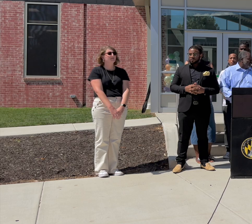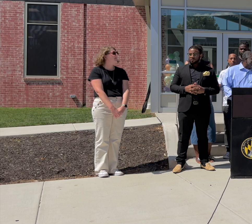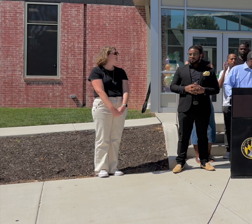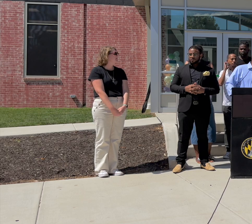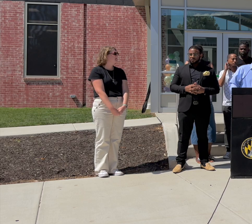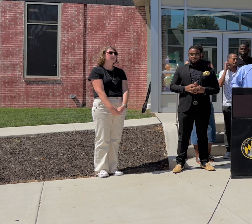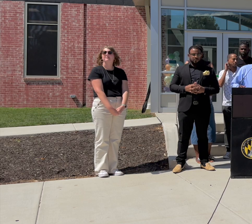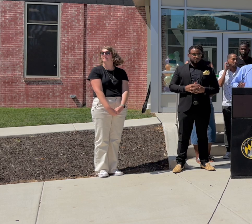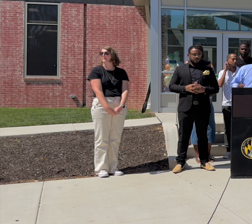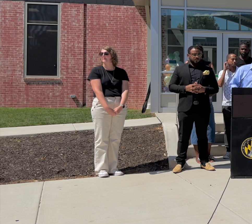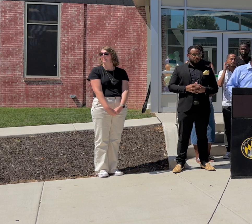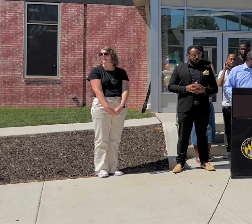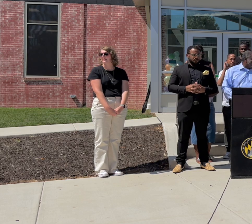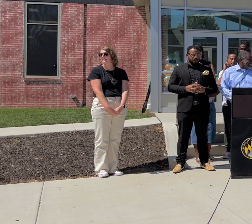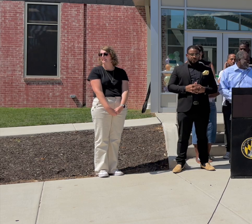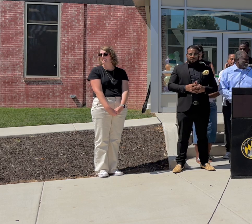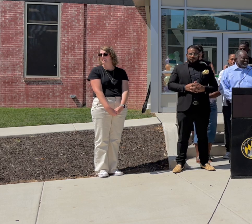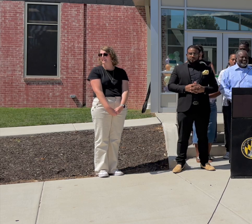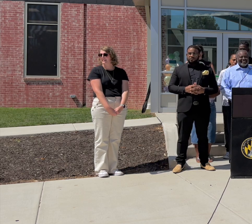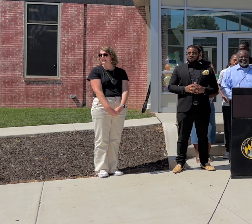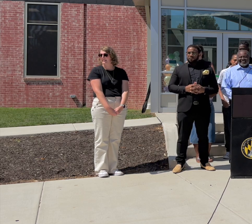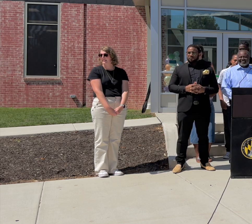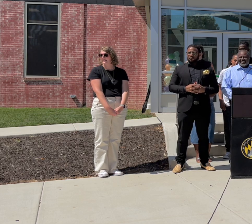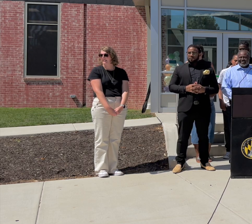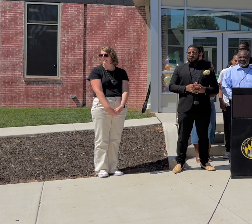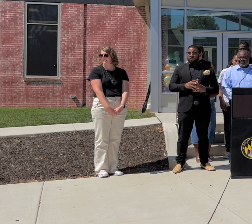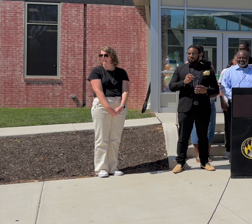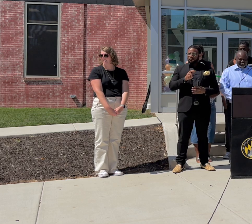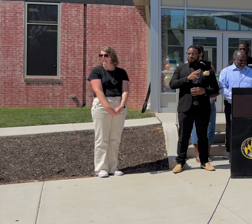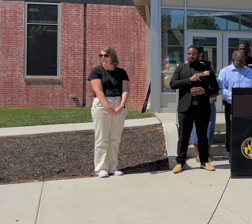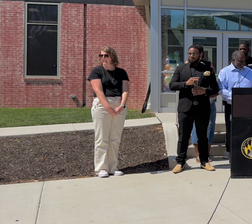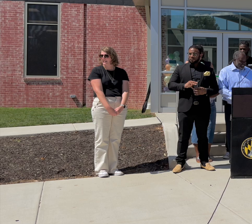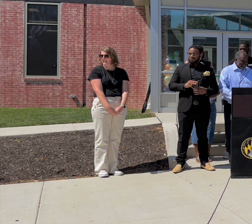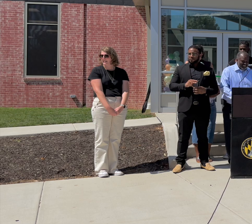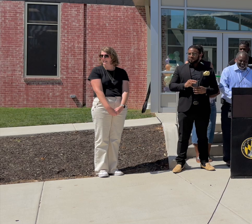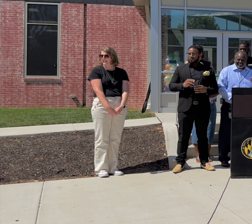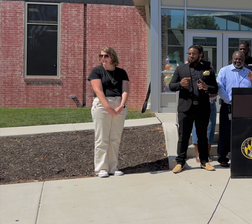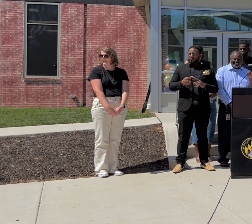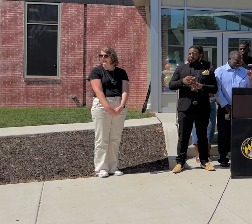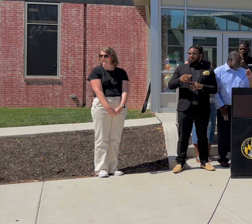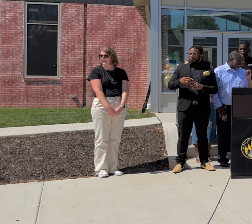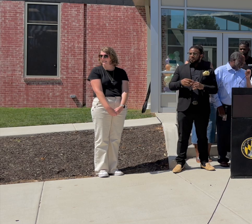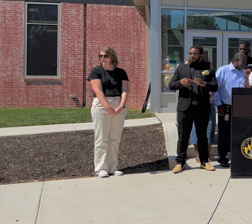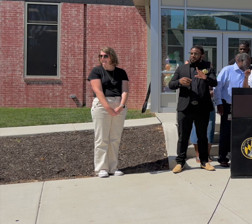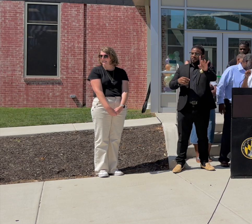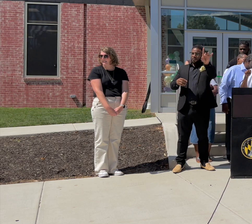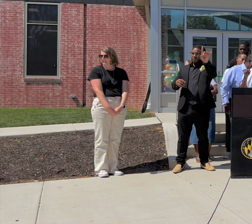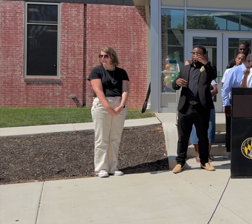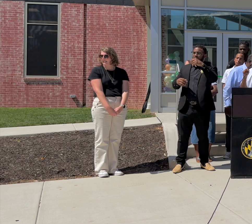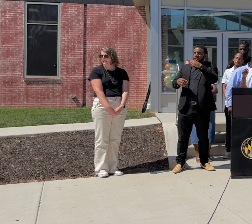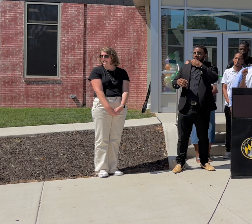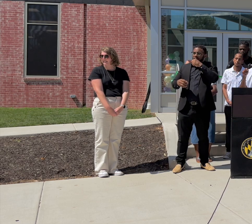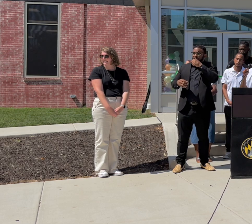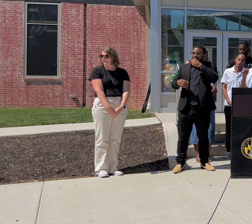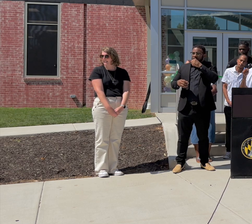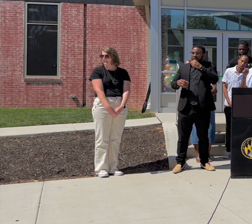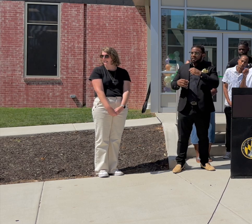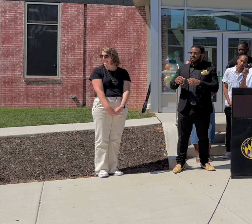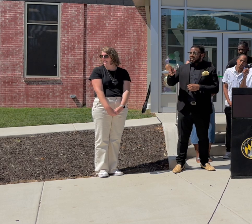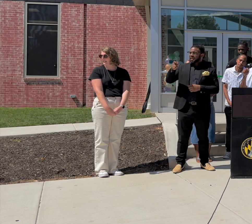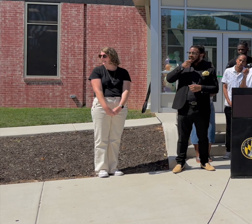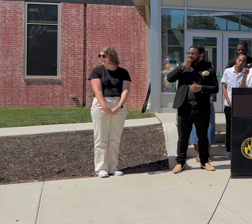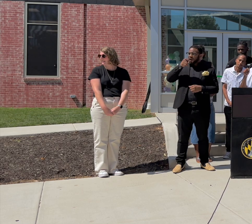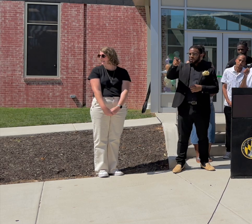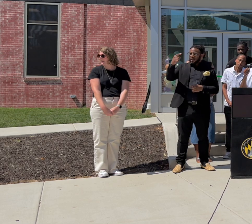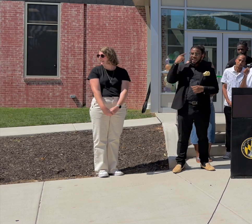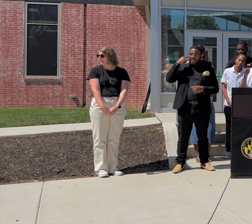Mr. Mayor, off topic, It's my understanding that congratulations are in